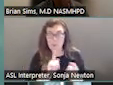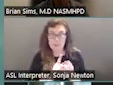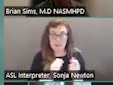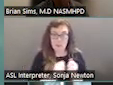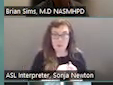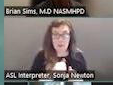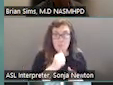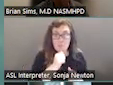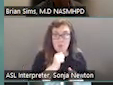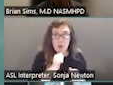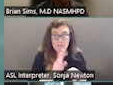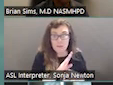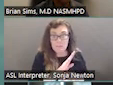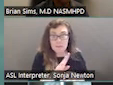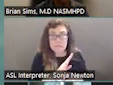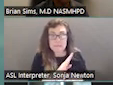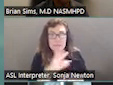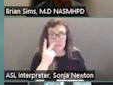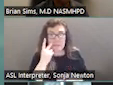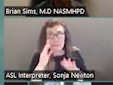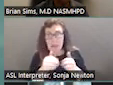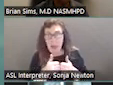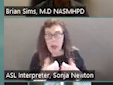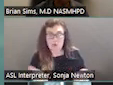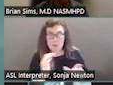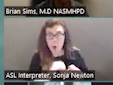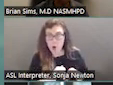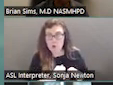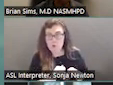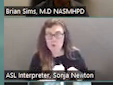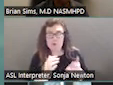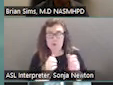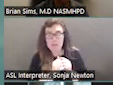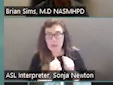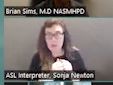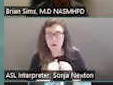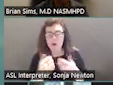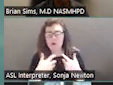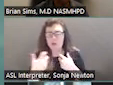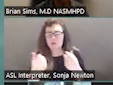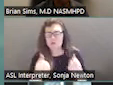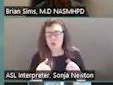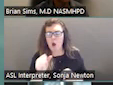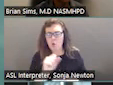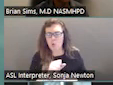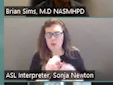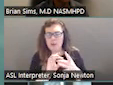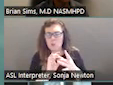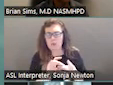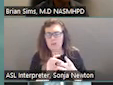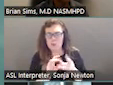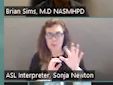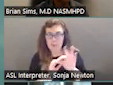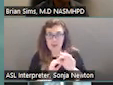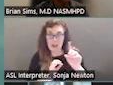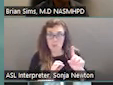philanthropy to see how they can partner in some of these changes. And again, this really strong working relationship between 911 and 988.